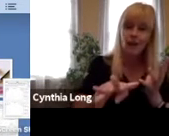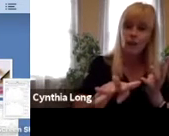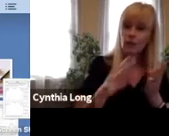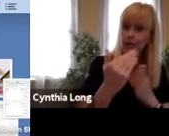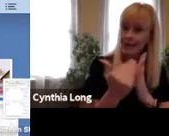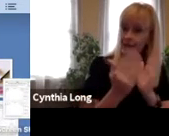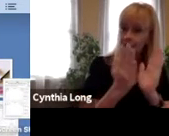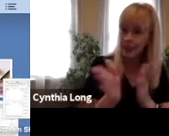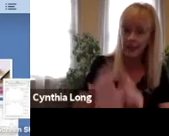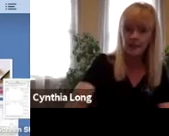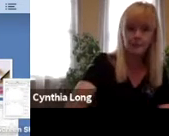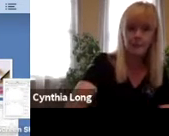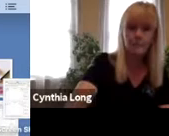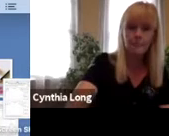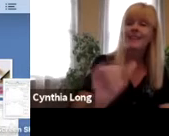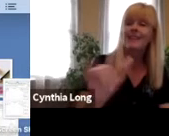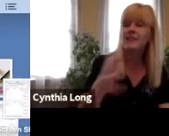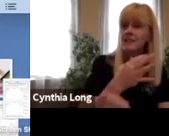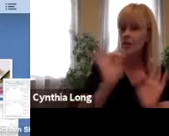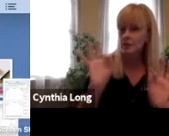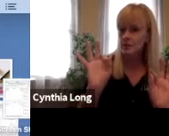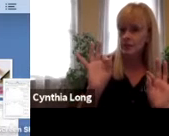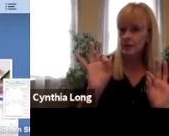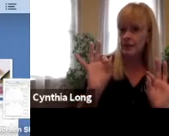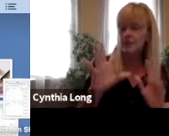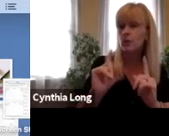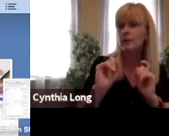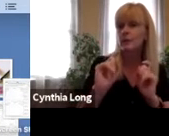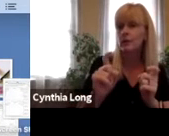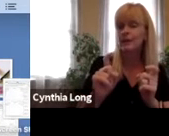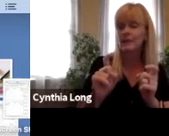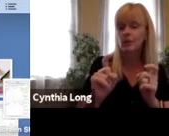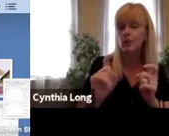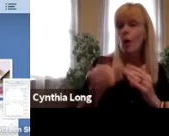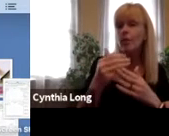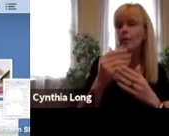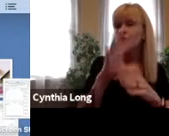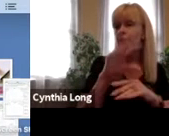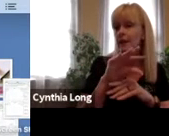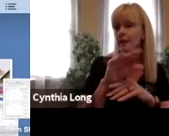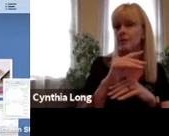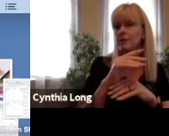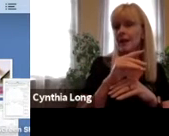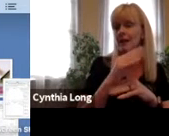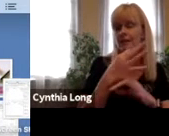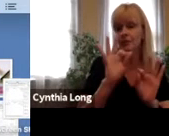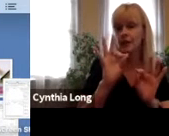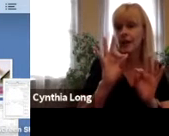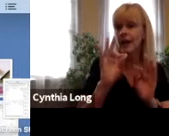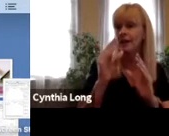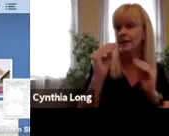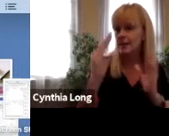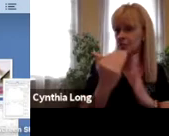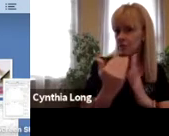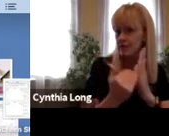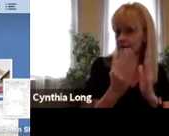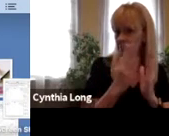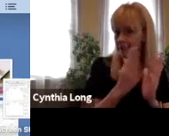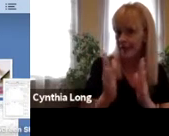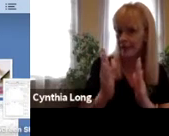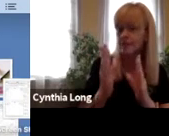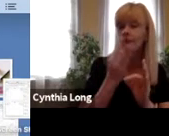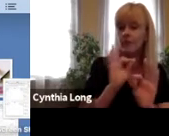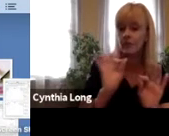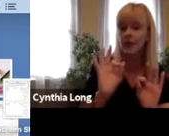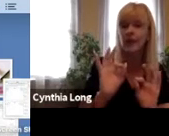We download lesson plan. This is also free. So we're giving you all the videos free and the teacher's